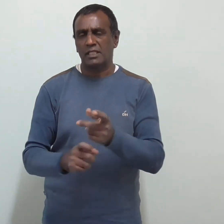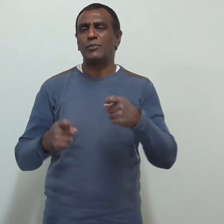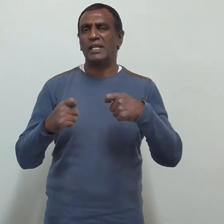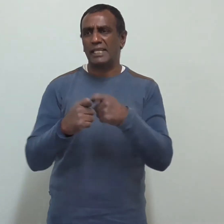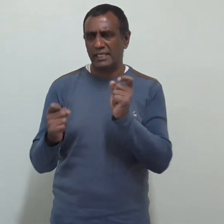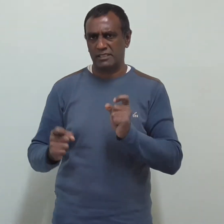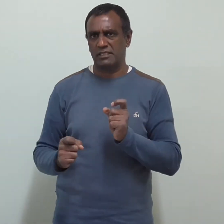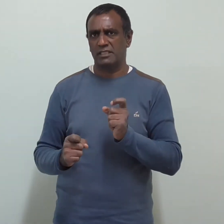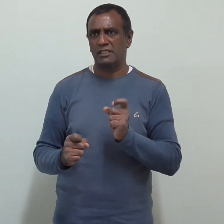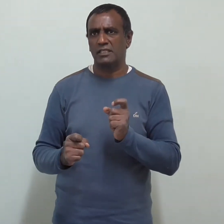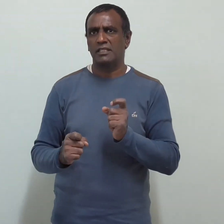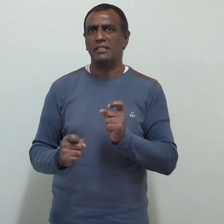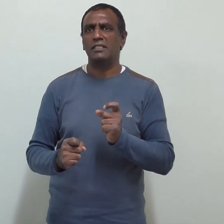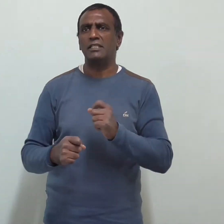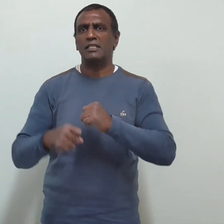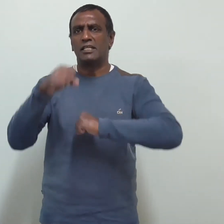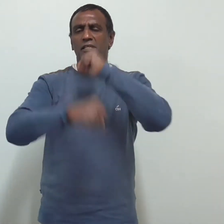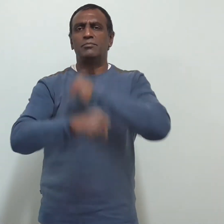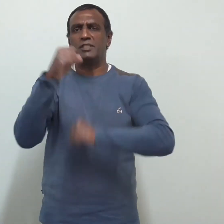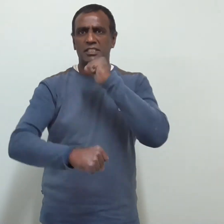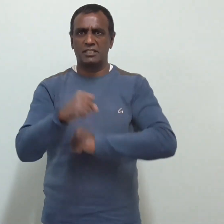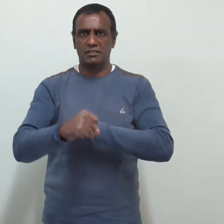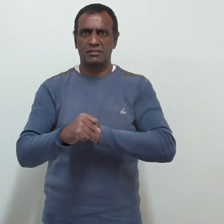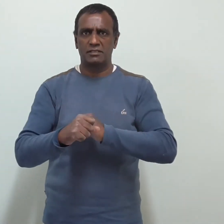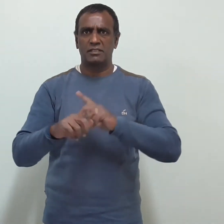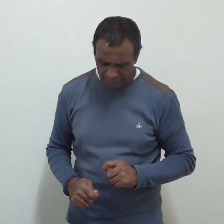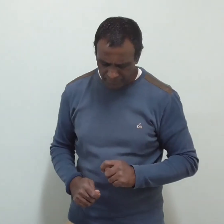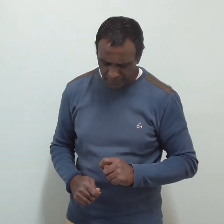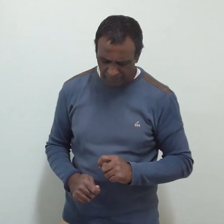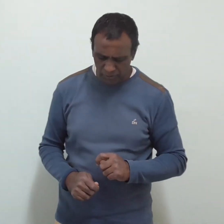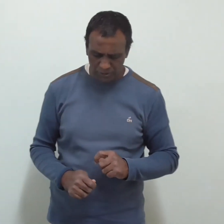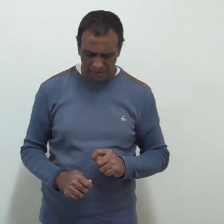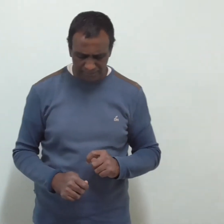were against the machine revolution.